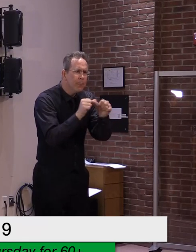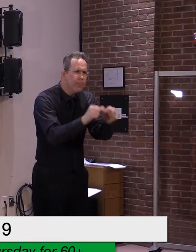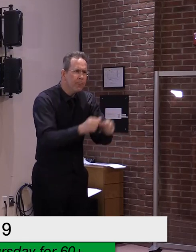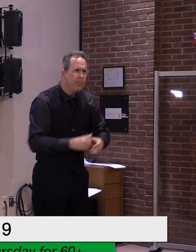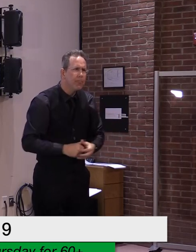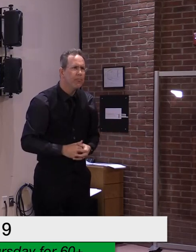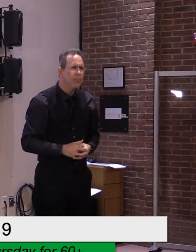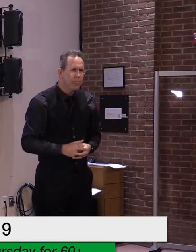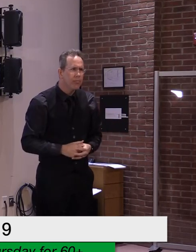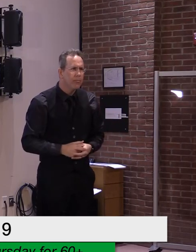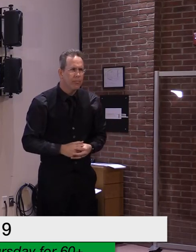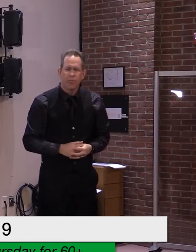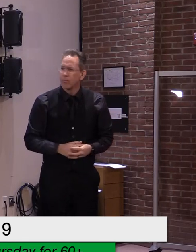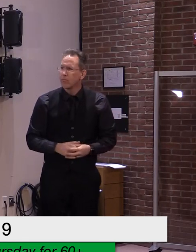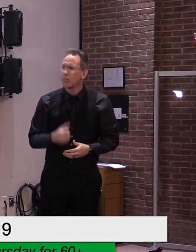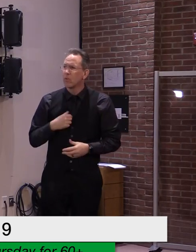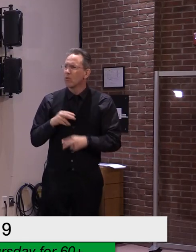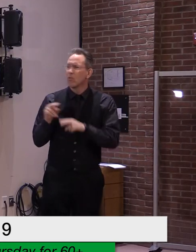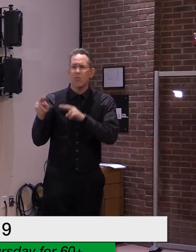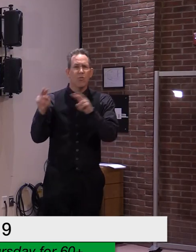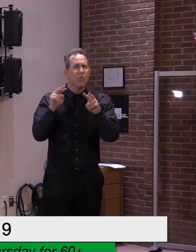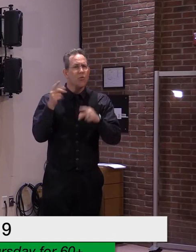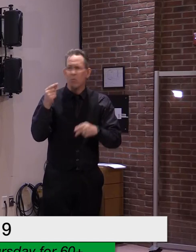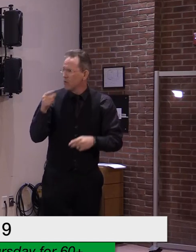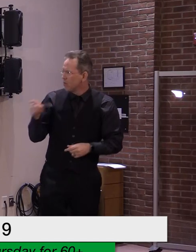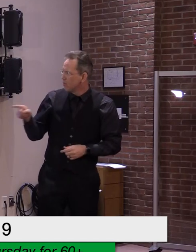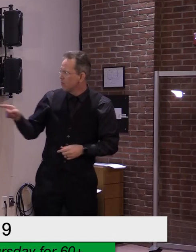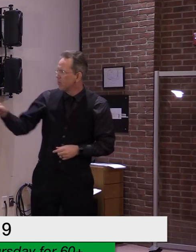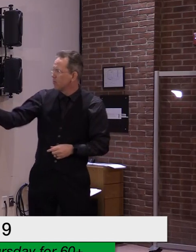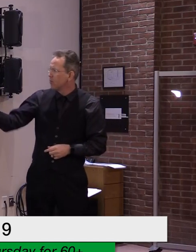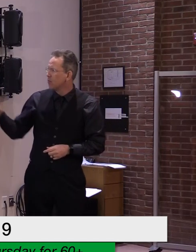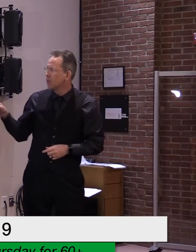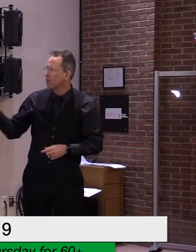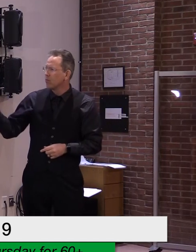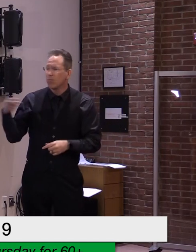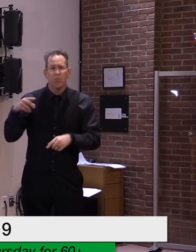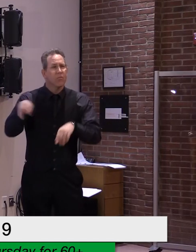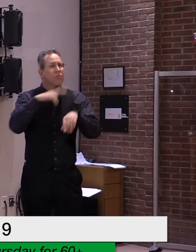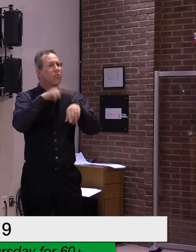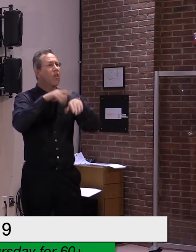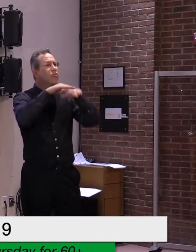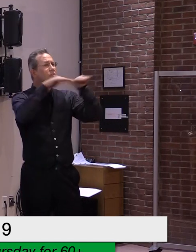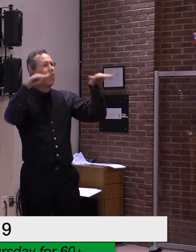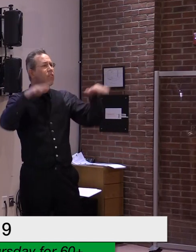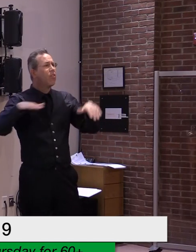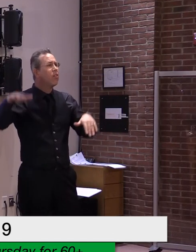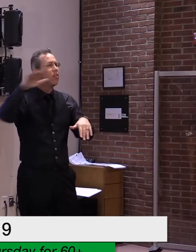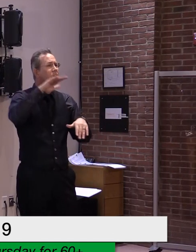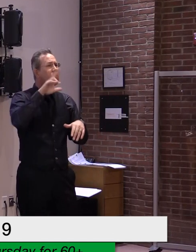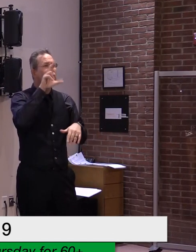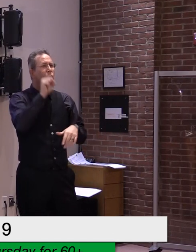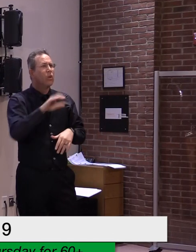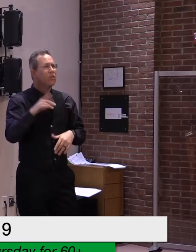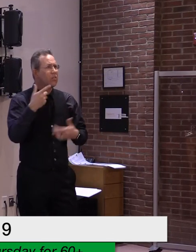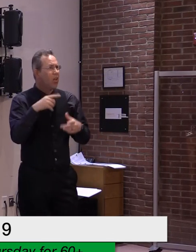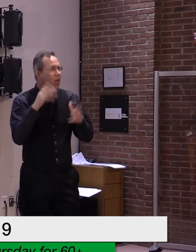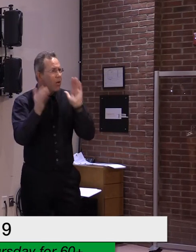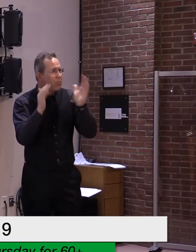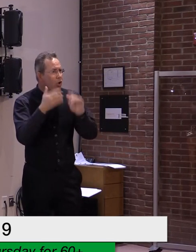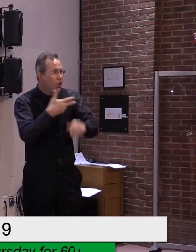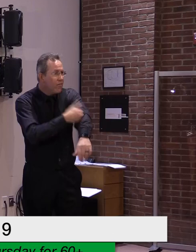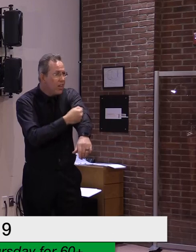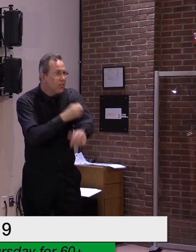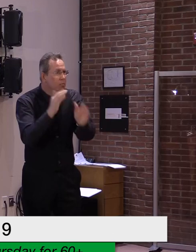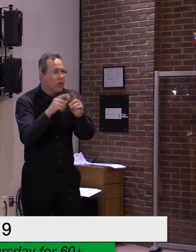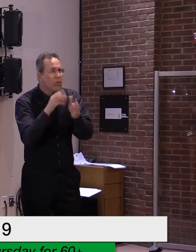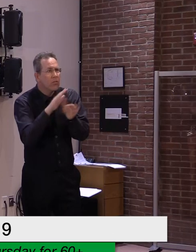Across the country, you can see that the impact vaccines are having is making an impact there as well, with the 7-day daily death